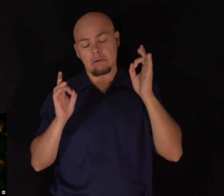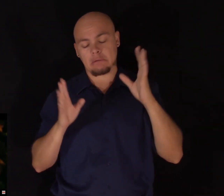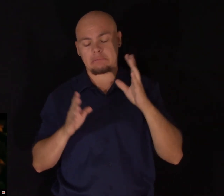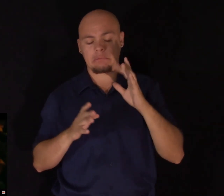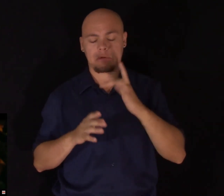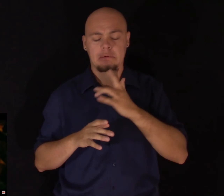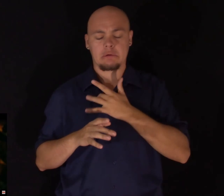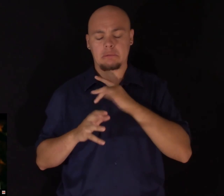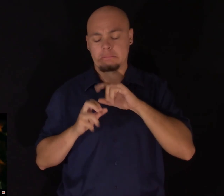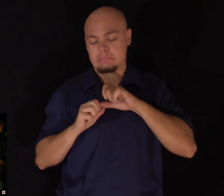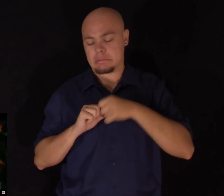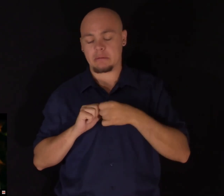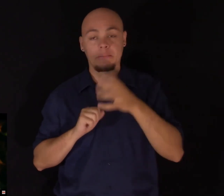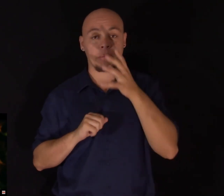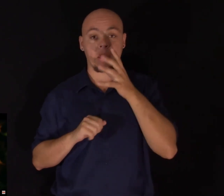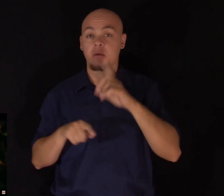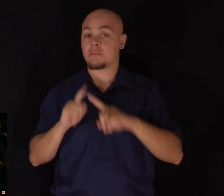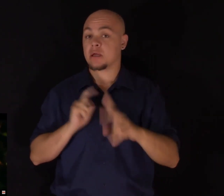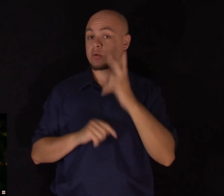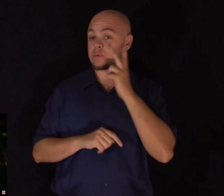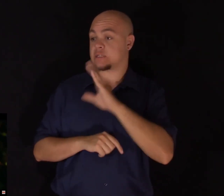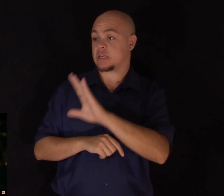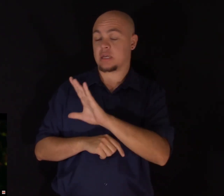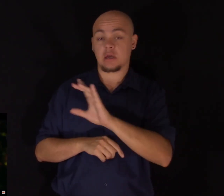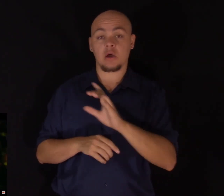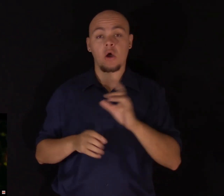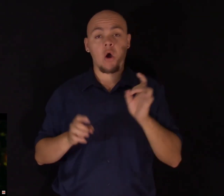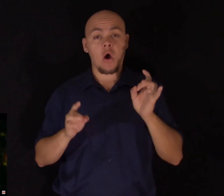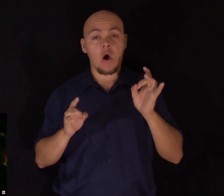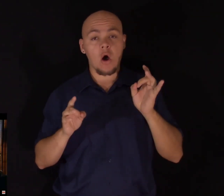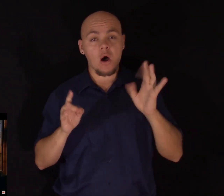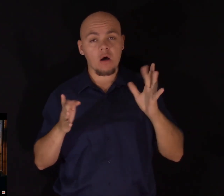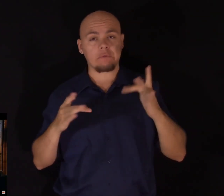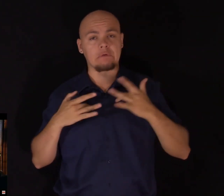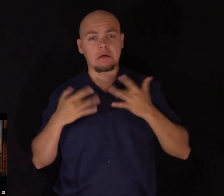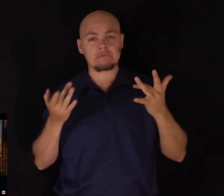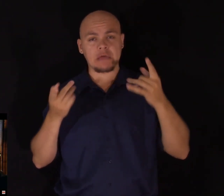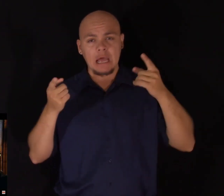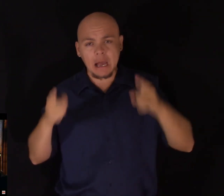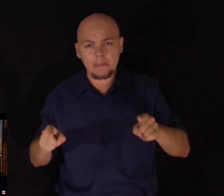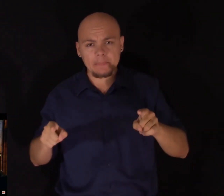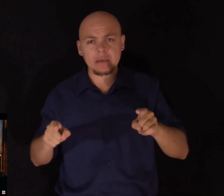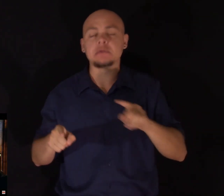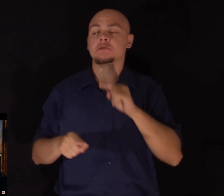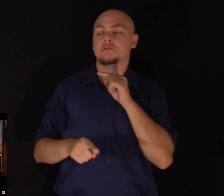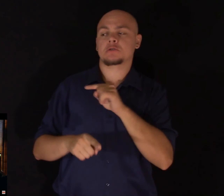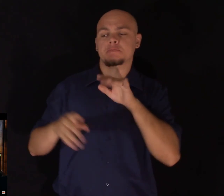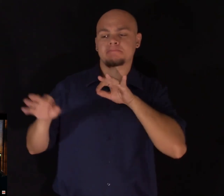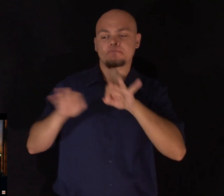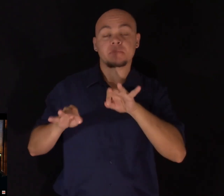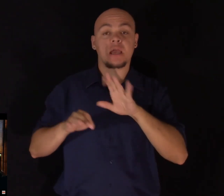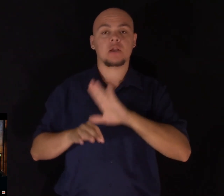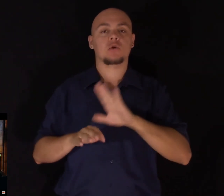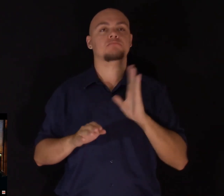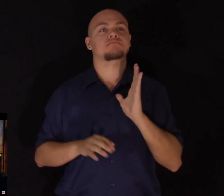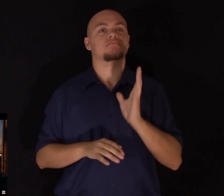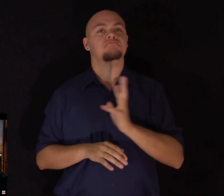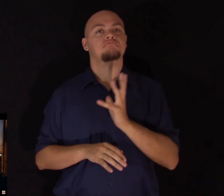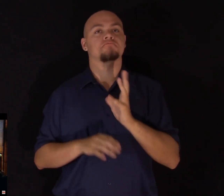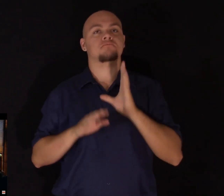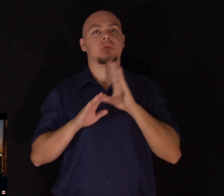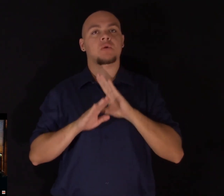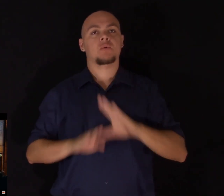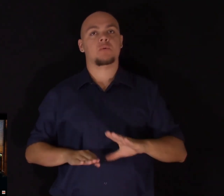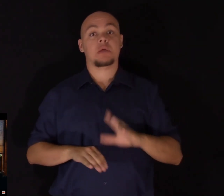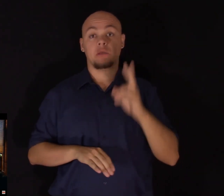an incredible discrepancy between horrific events that she describes and her very, very cool demeanor. And if you look closely, you'll see